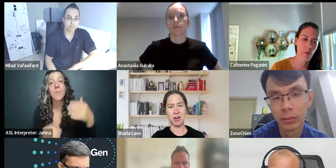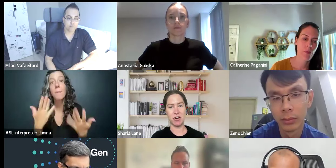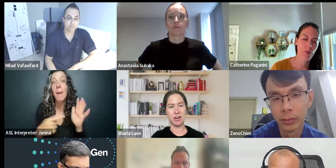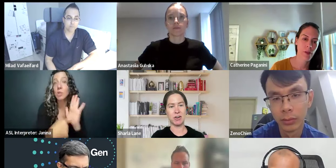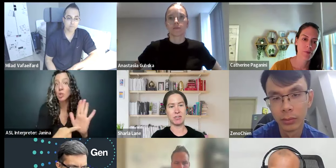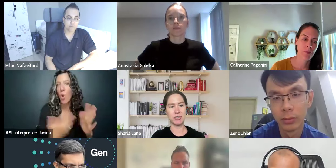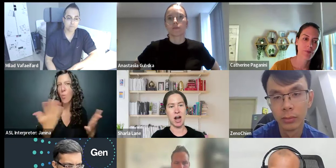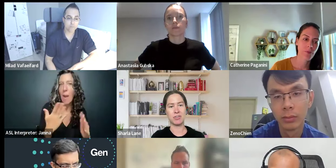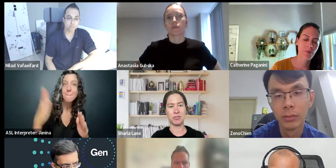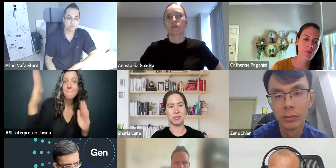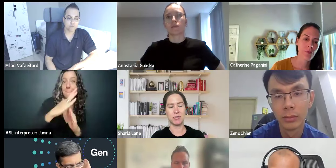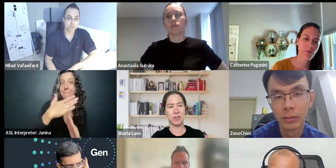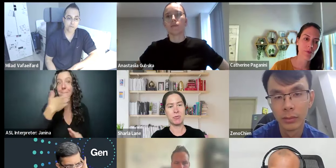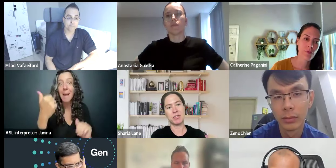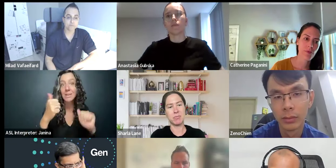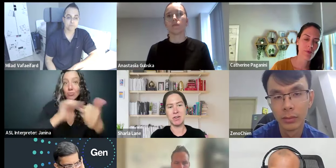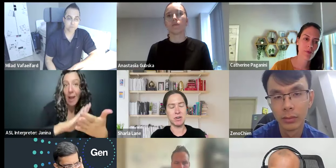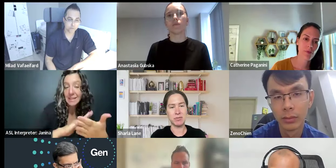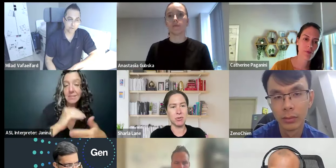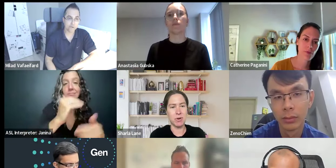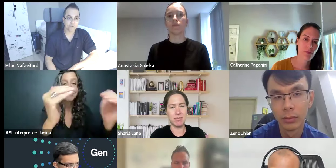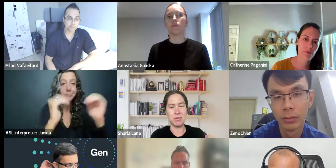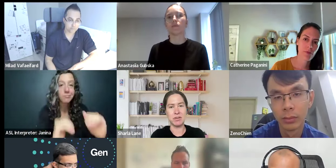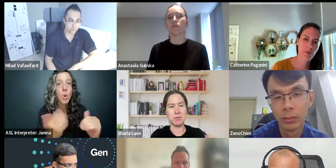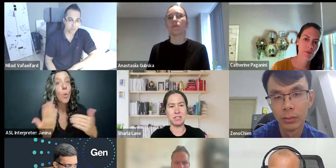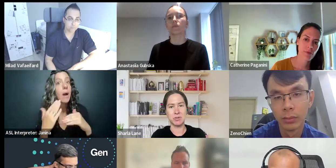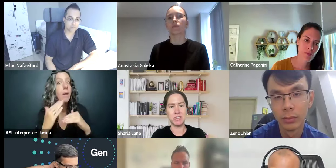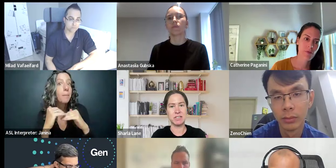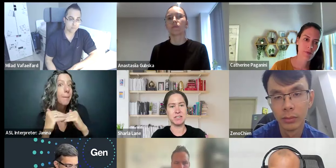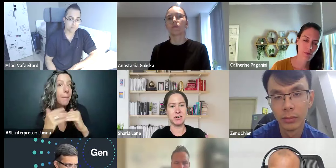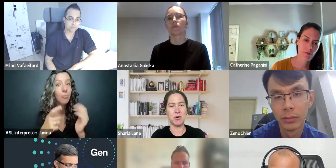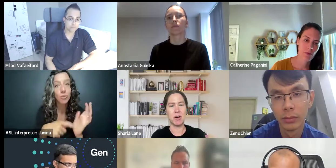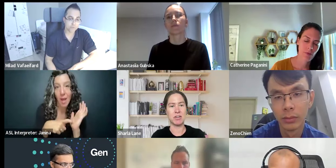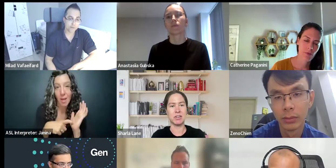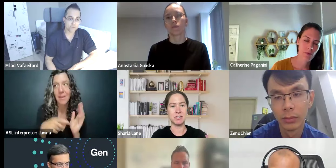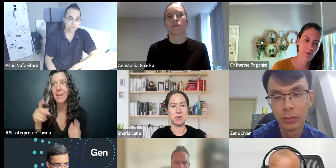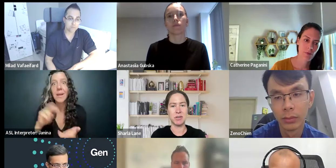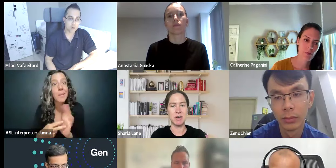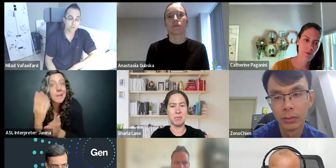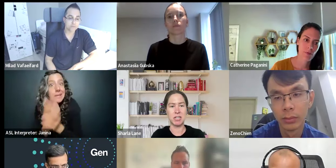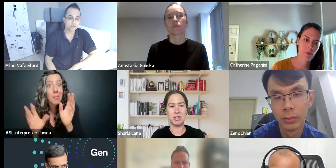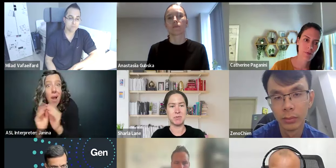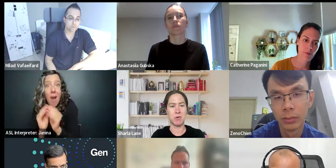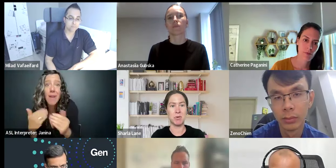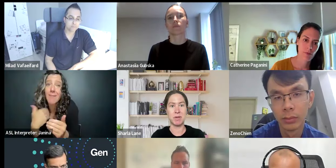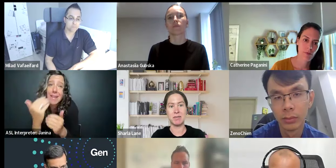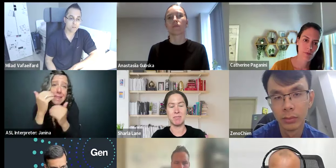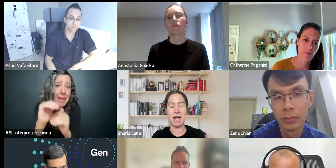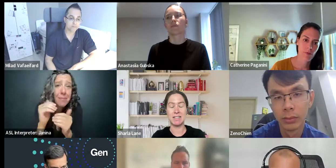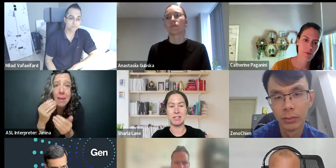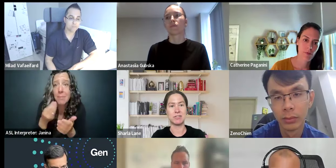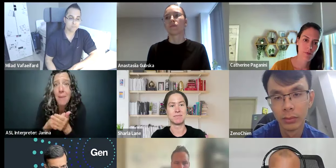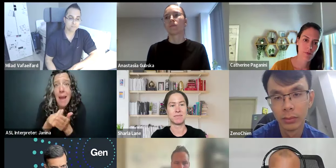people started or try to with limited, those who have limited resources, you know, what you can do with limited budget and what would